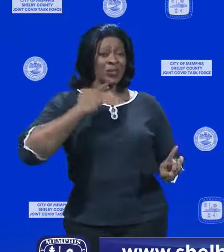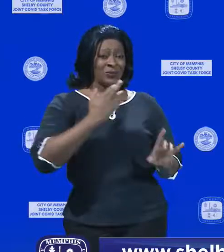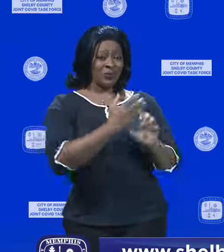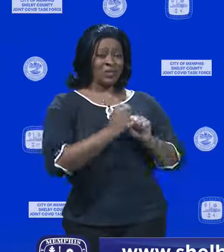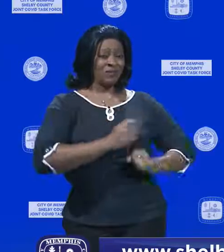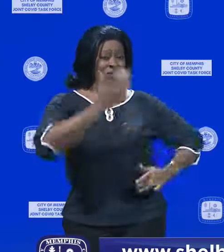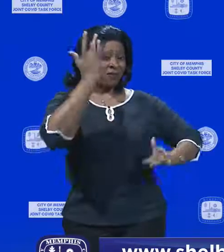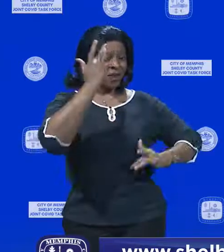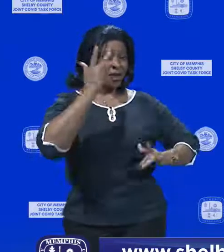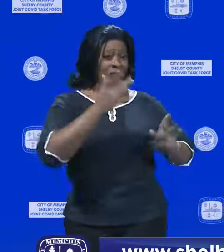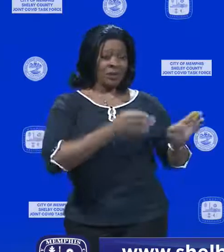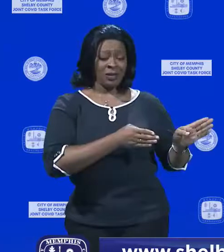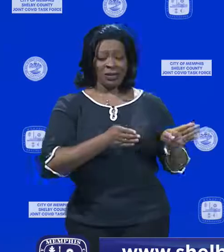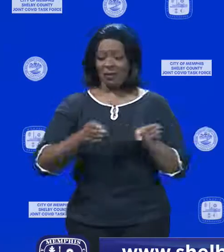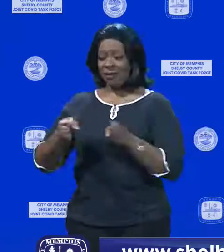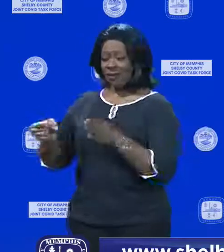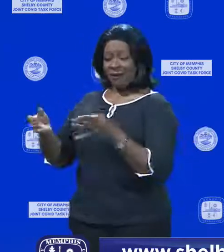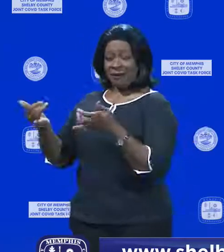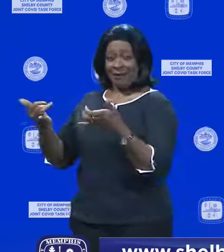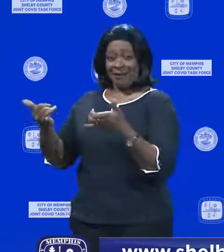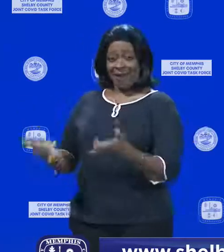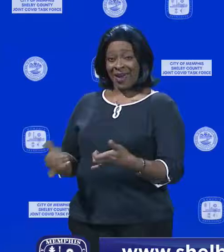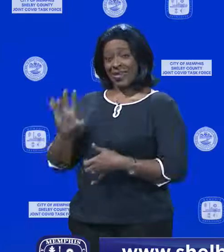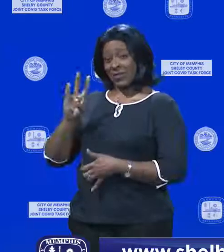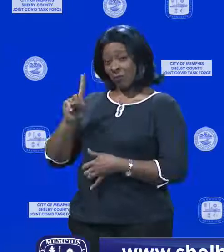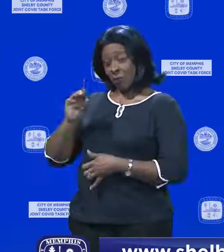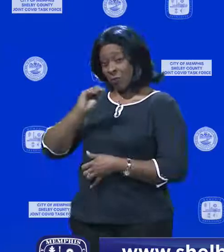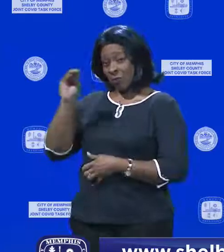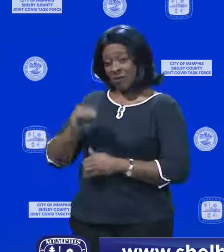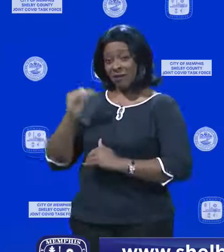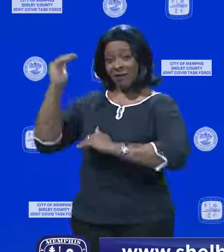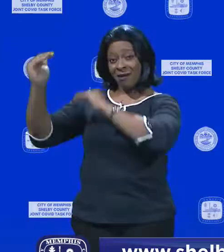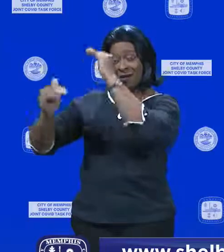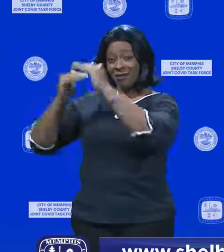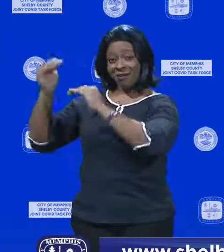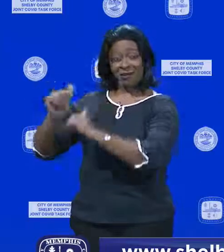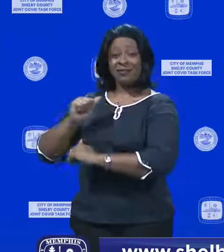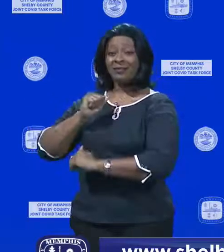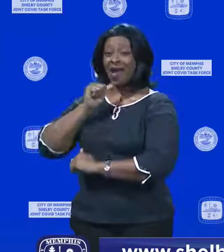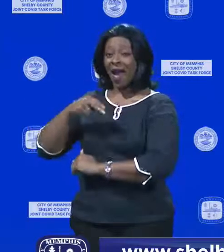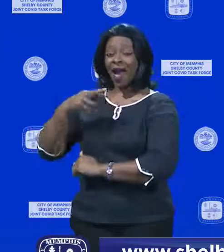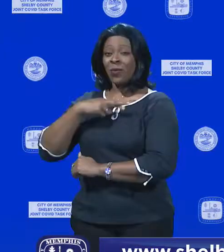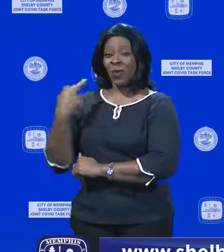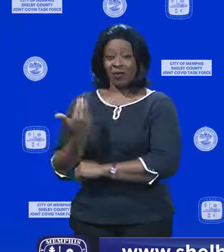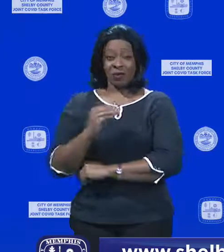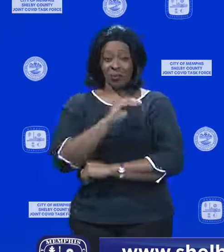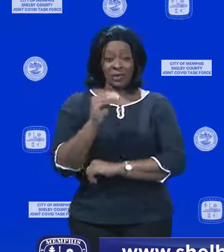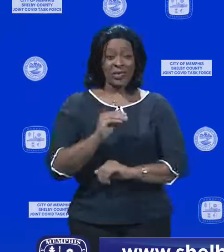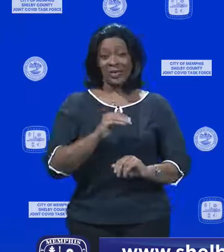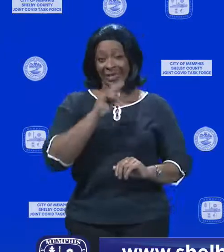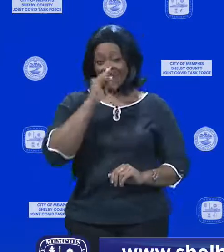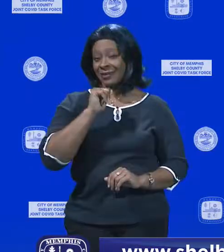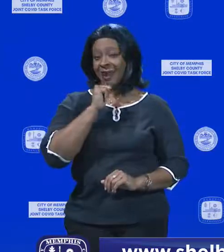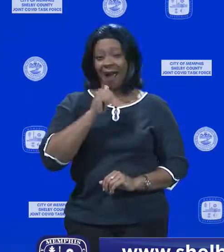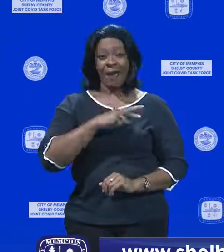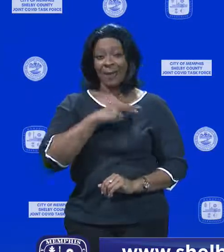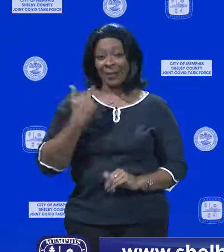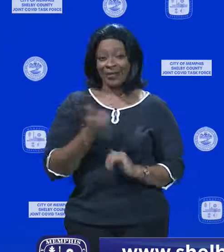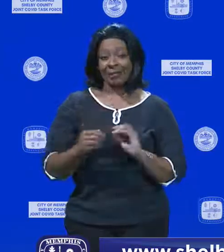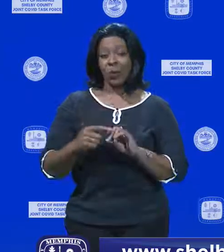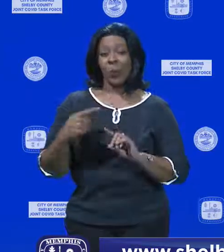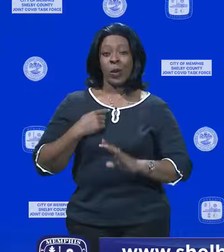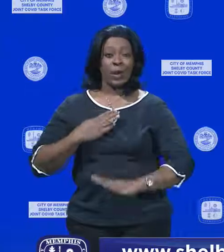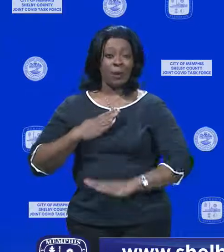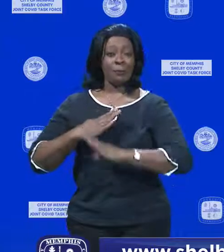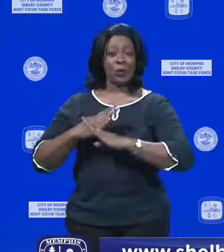virus to a place where now 71% of the adults aren't, 15% of the kids are not. We're immune